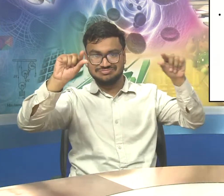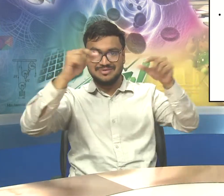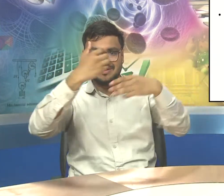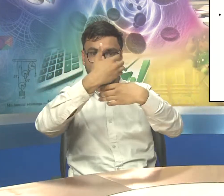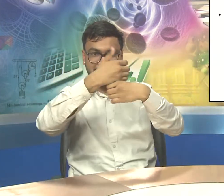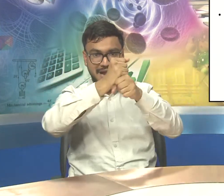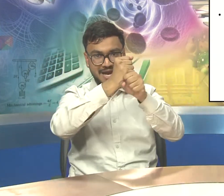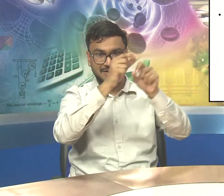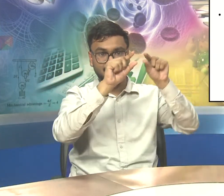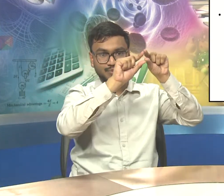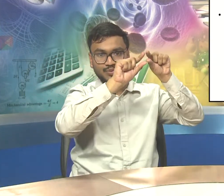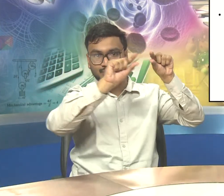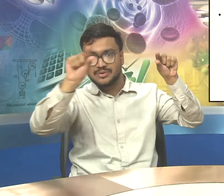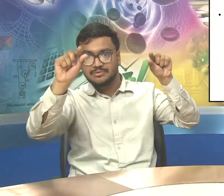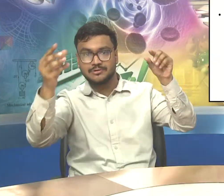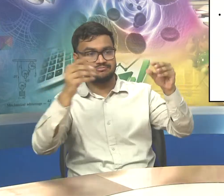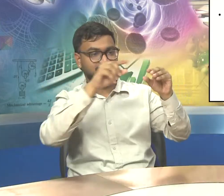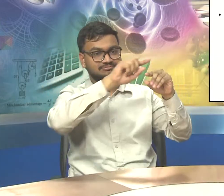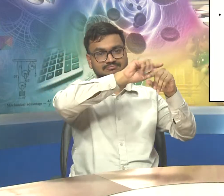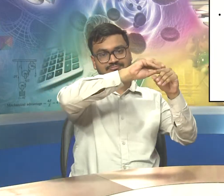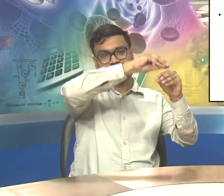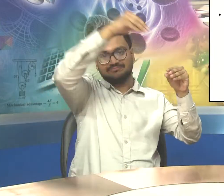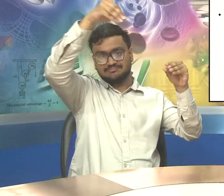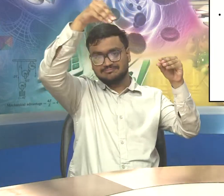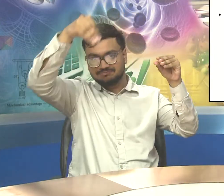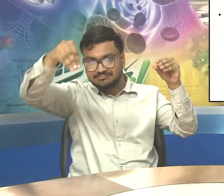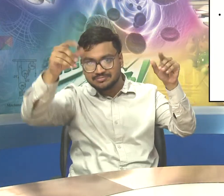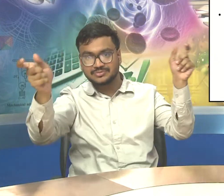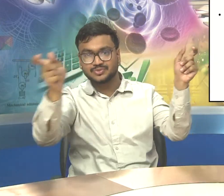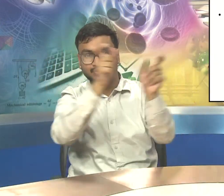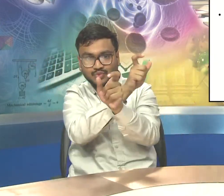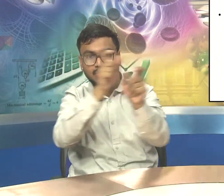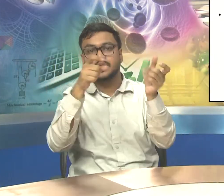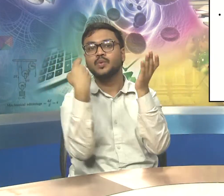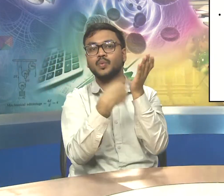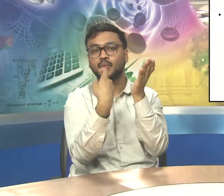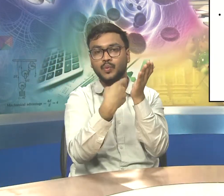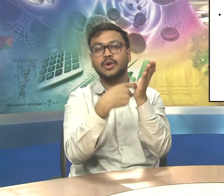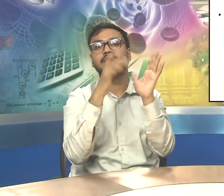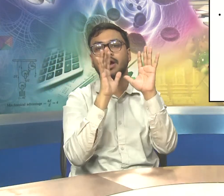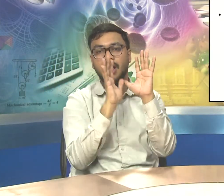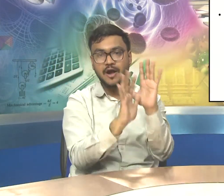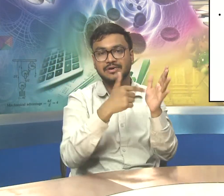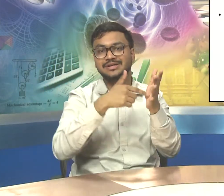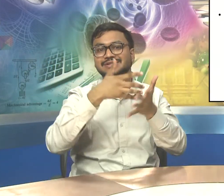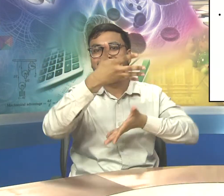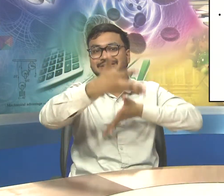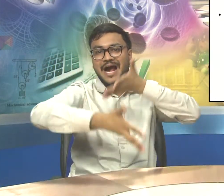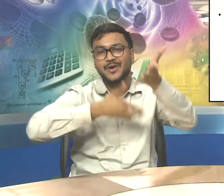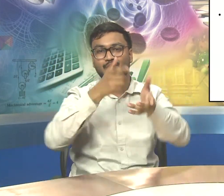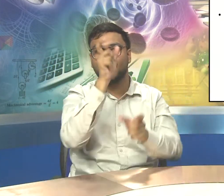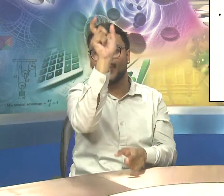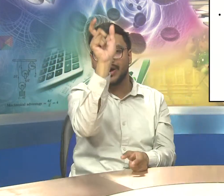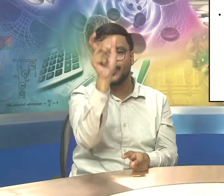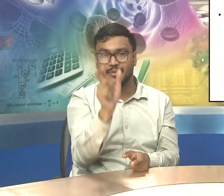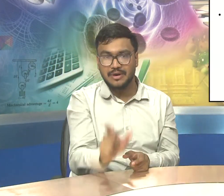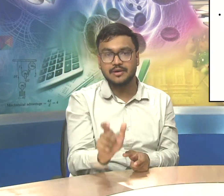syntax. When we make sentence, there are rules how we have to arrange